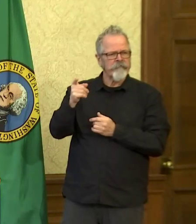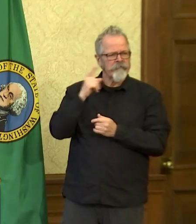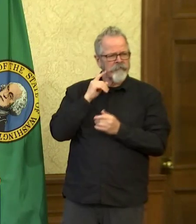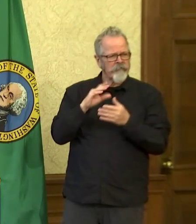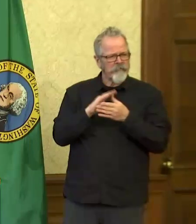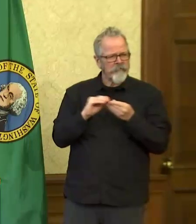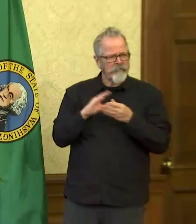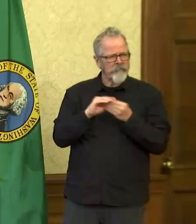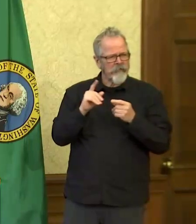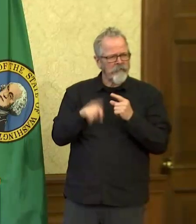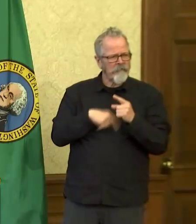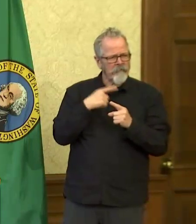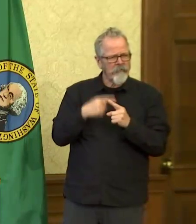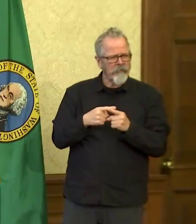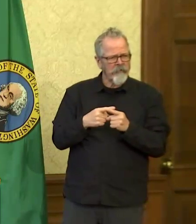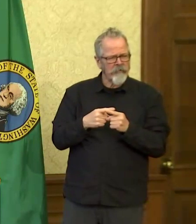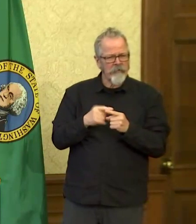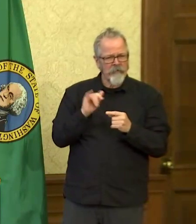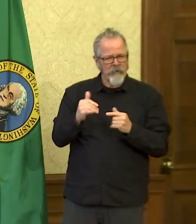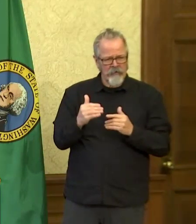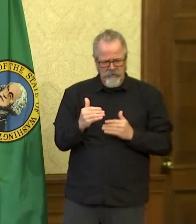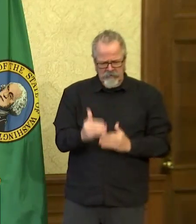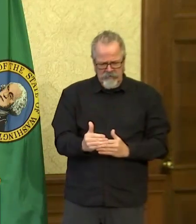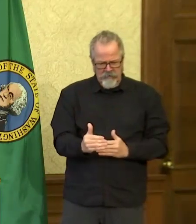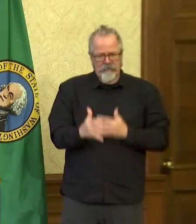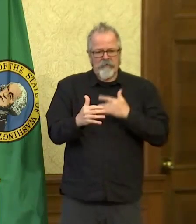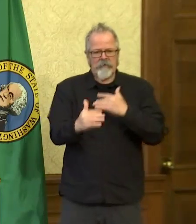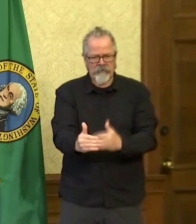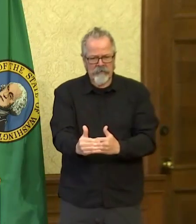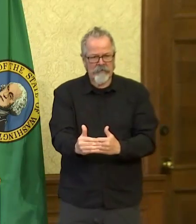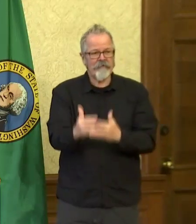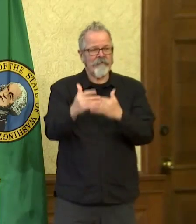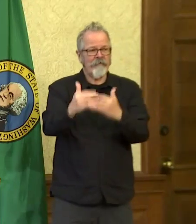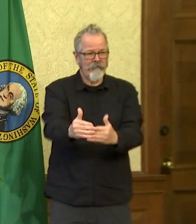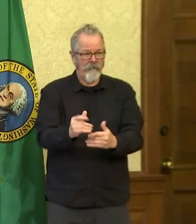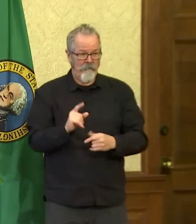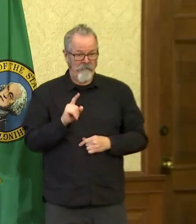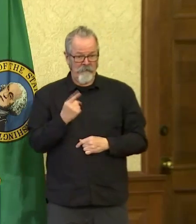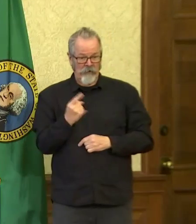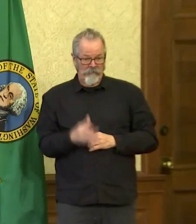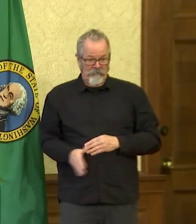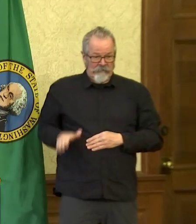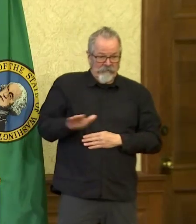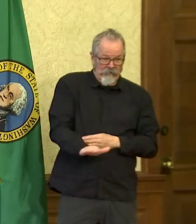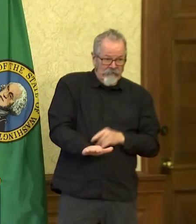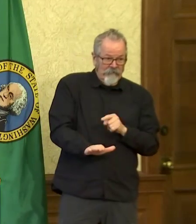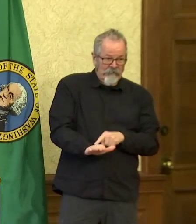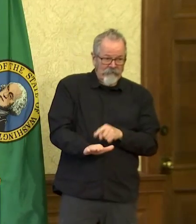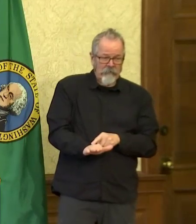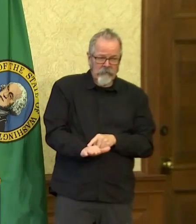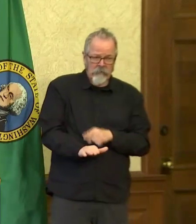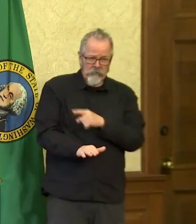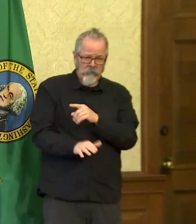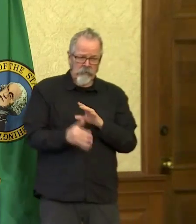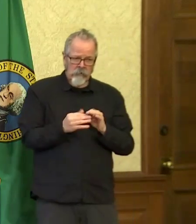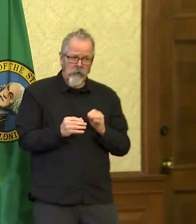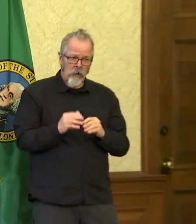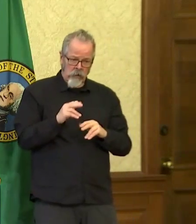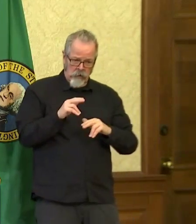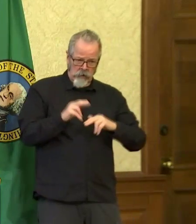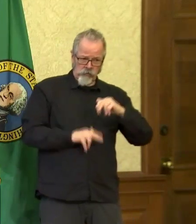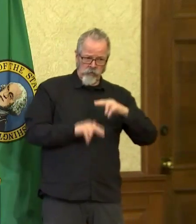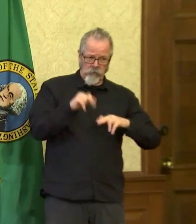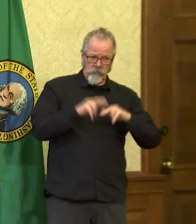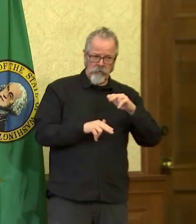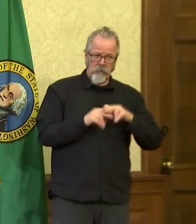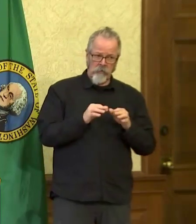us? Well, we thought of this more from a health standpoint, at the same time